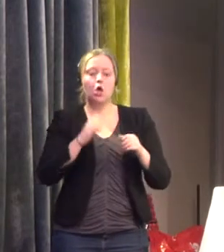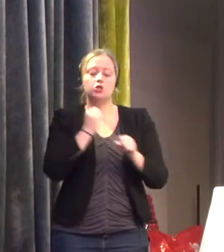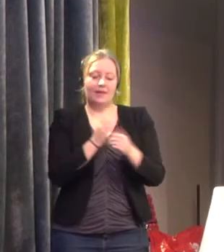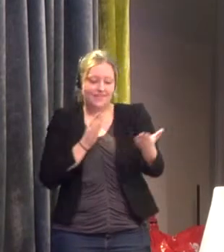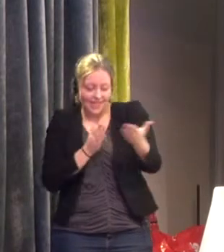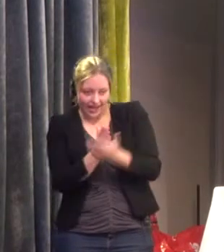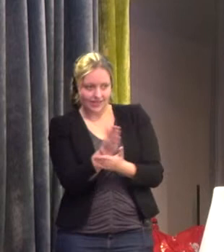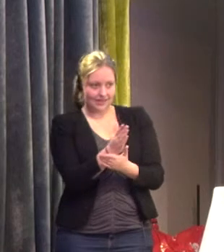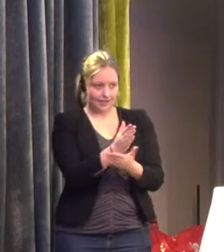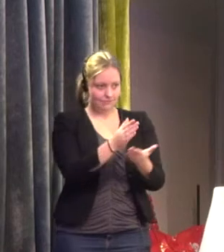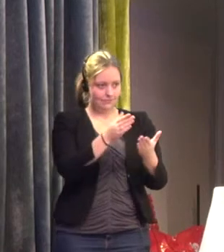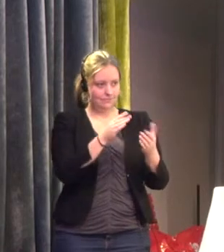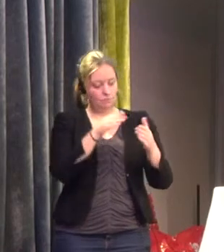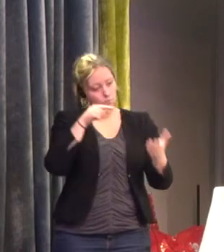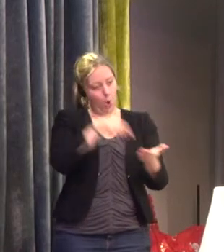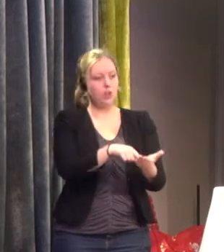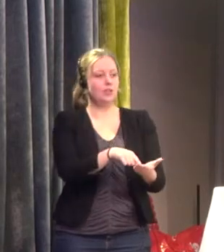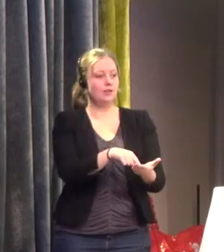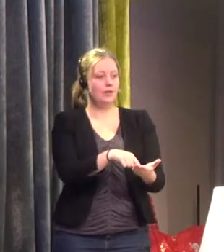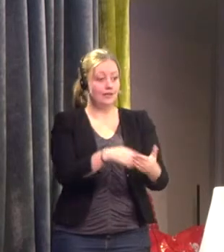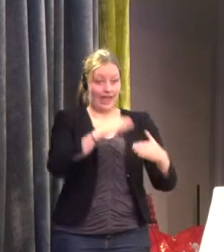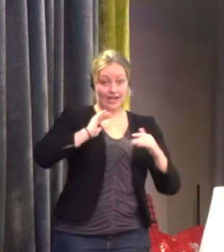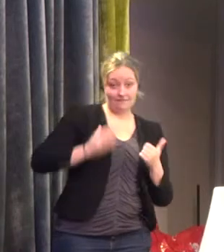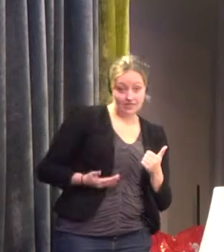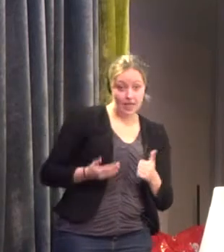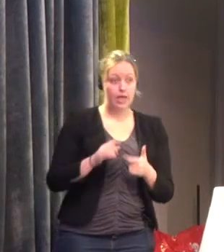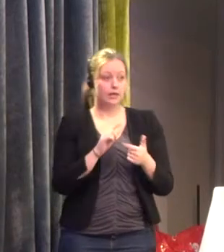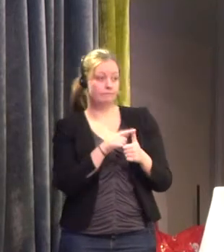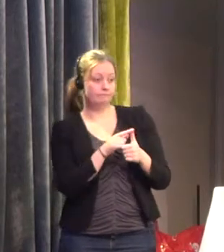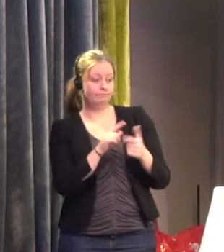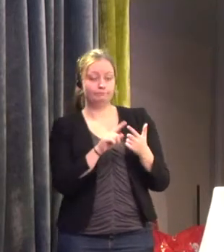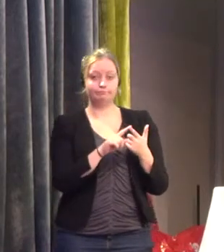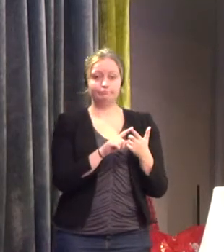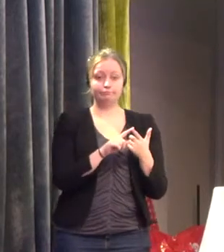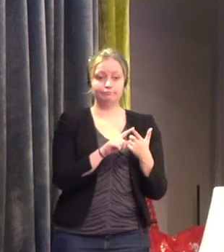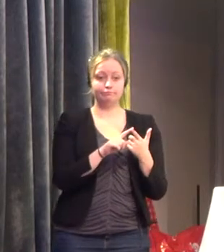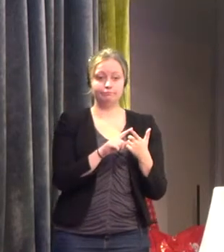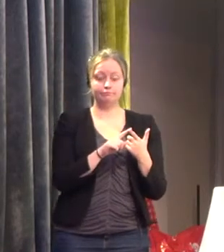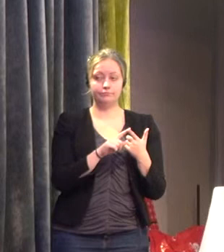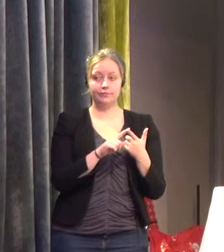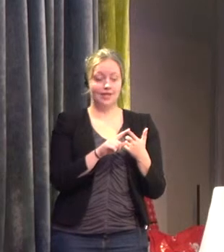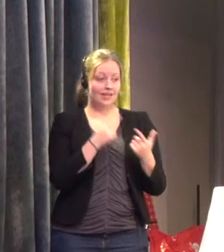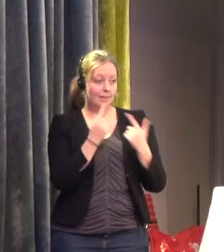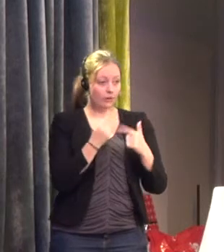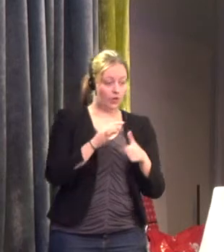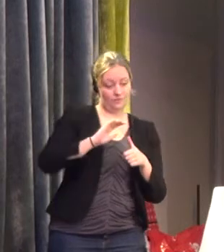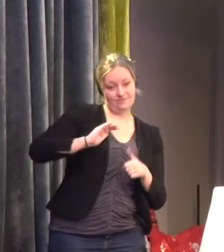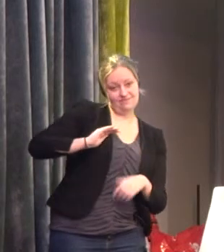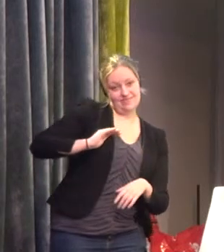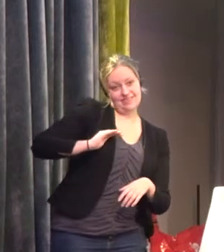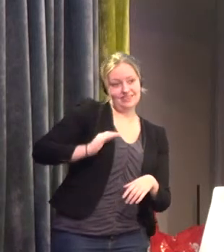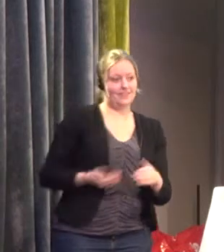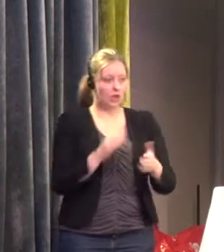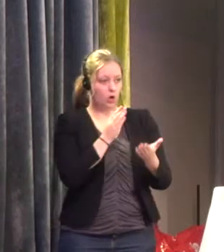women were present during CEDAW's negotiation, no doubt children were present during the CRC's negotiation, but not in their capacity